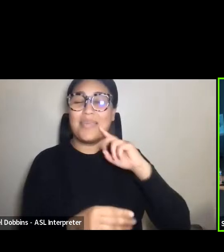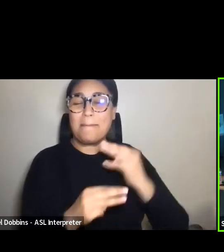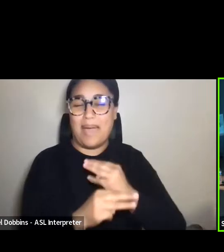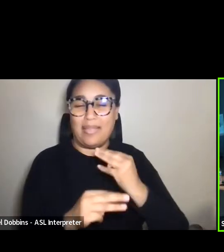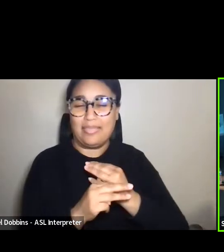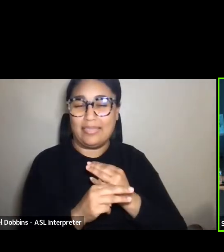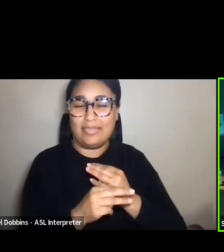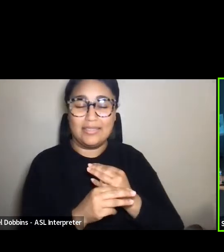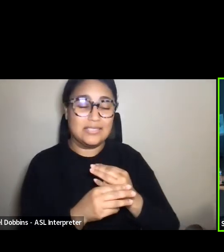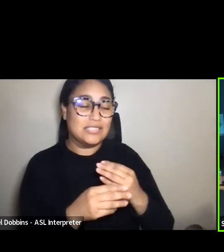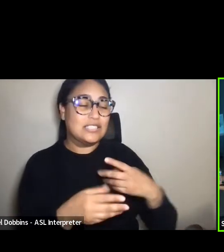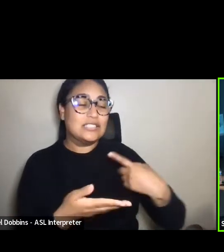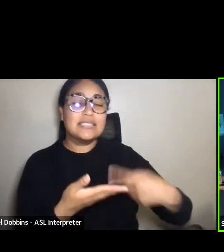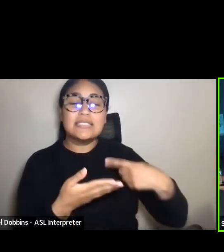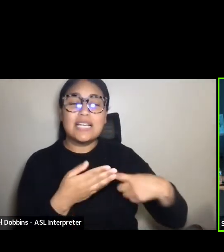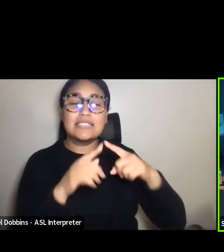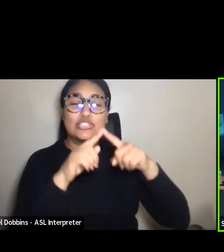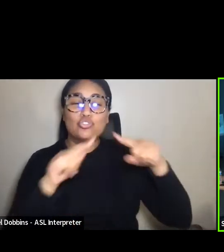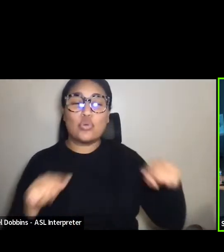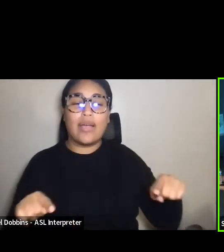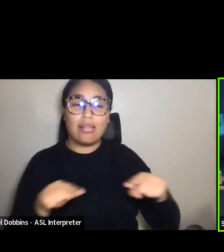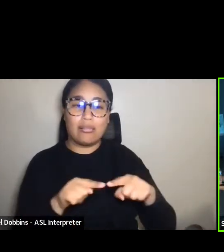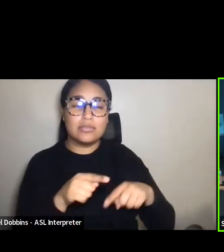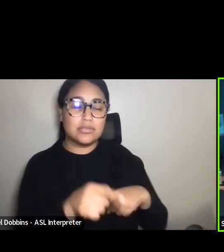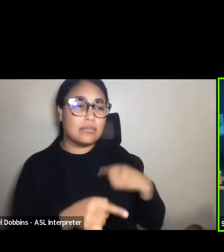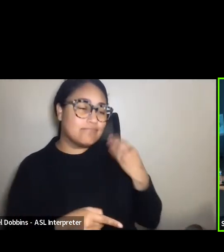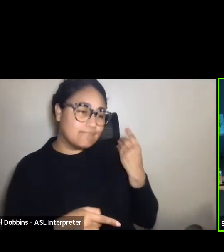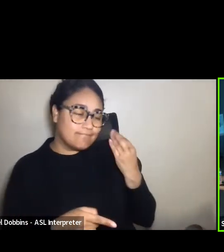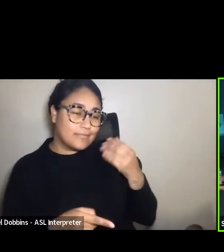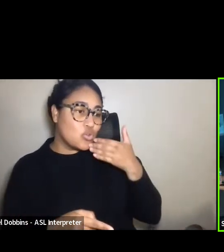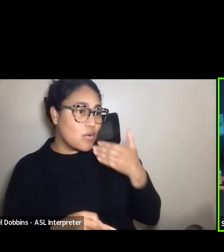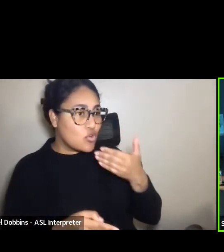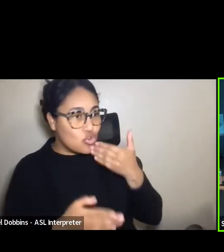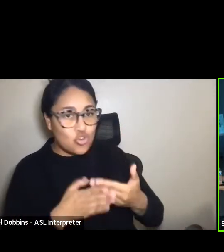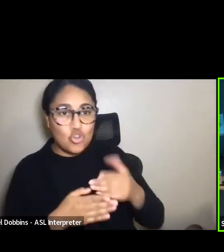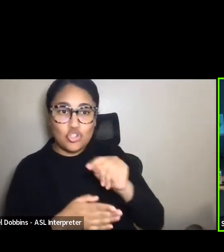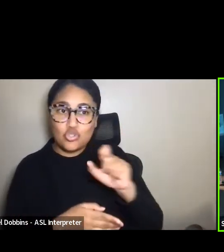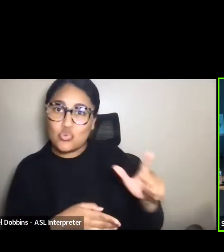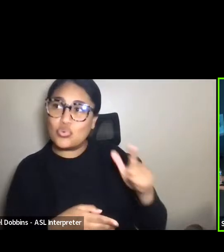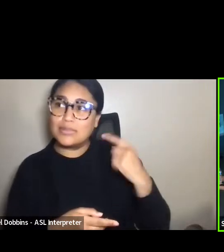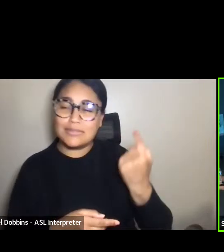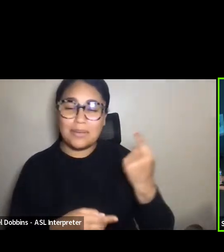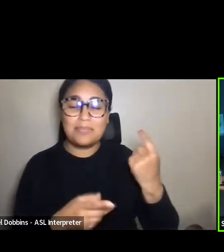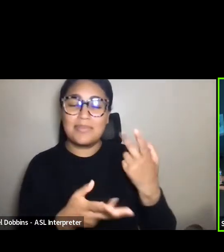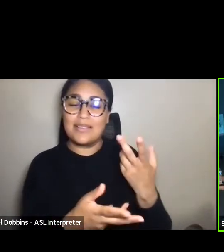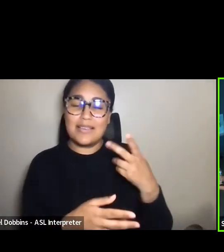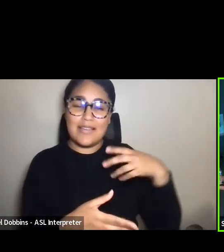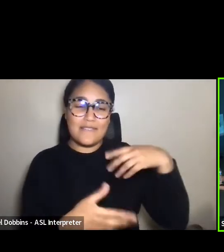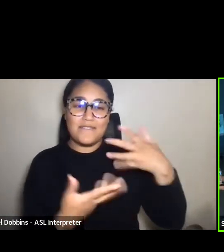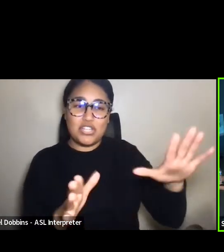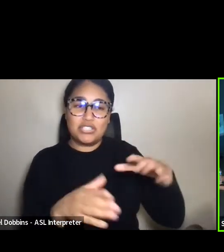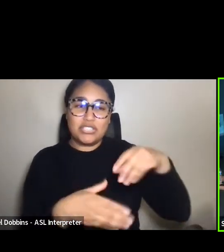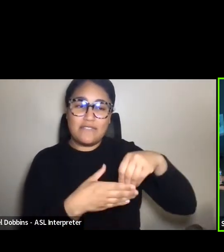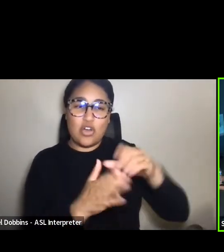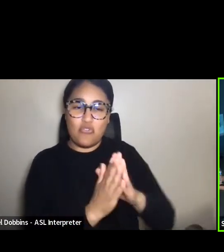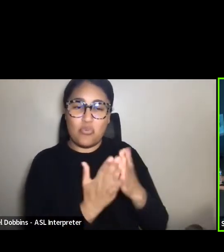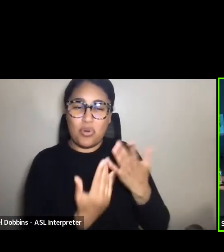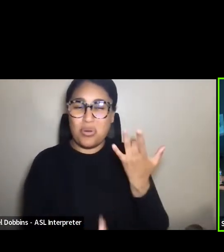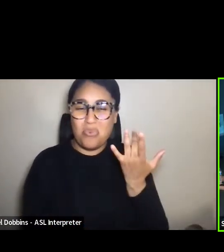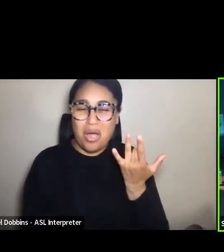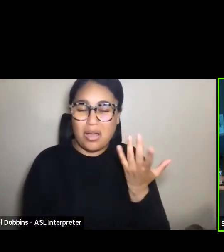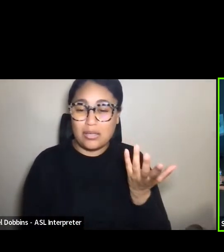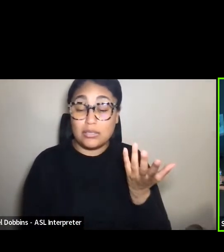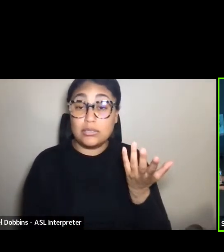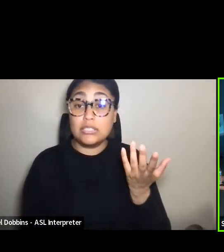talking about triangles. And I'm thinking, okay, you have this great tool and you're doing something that isn't a textbook already. Why? And